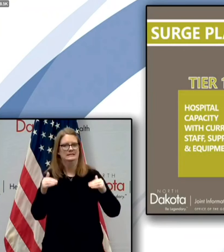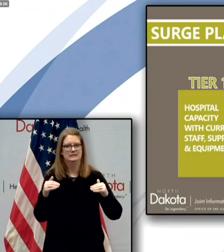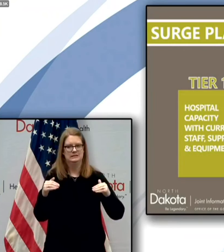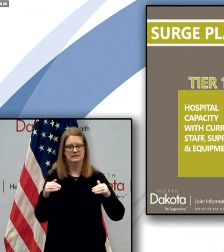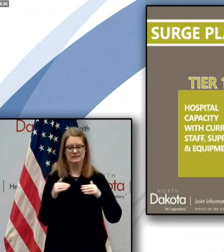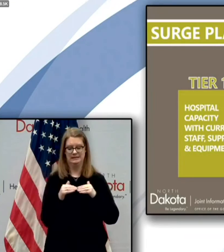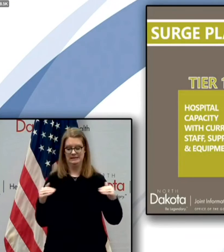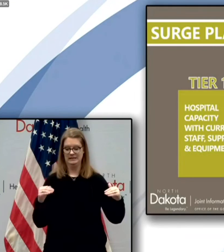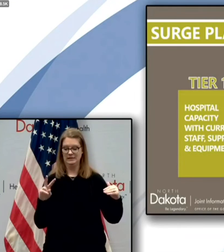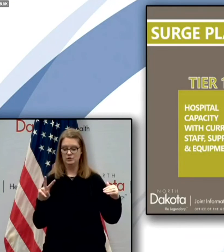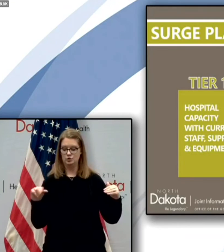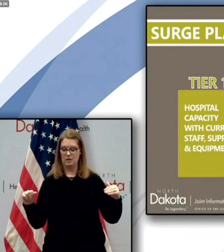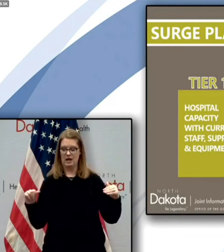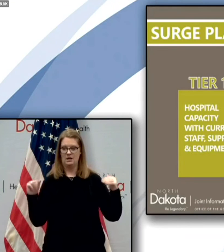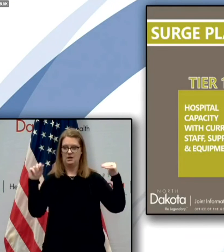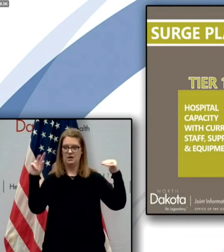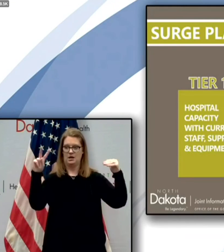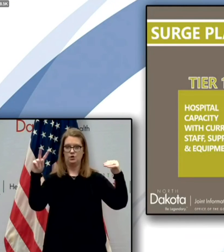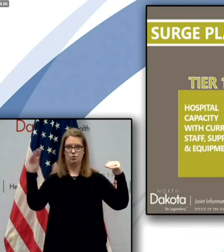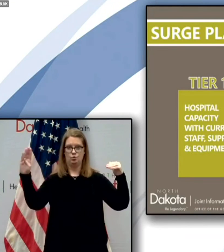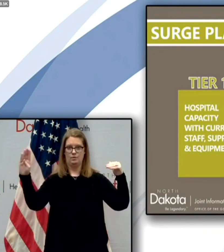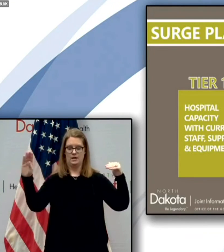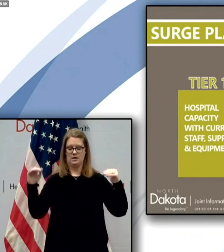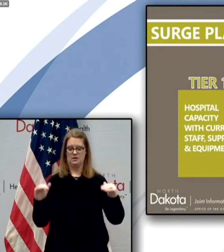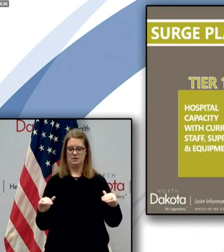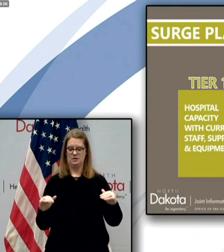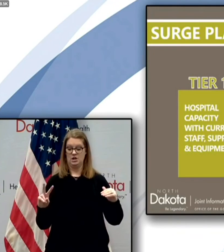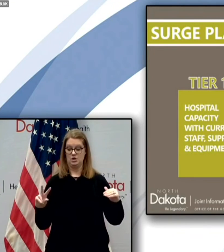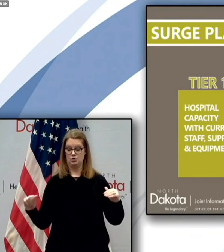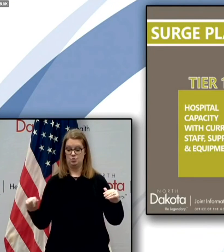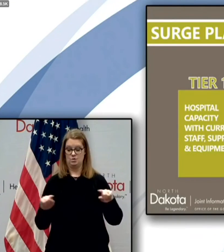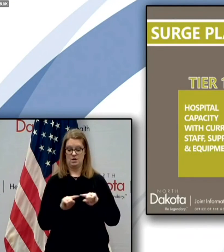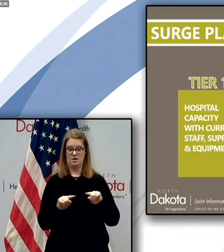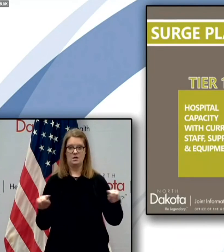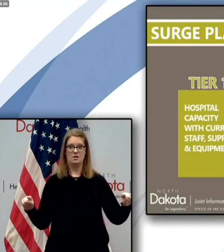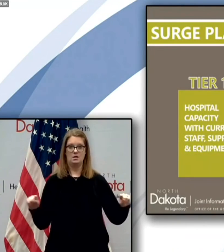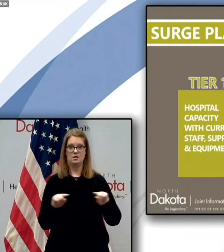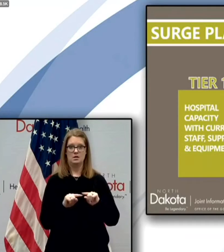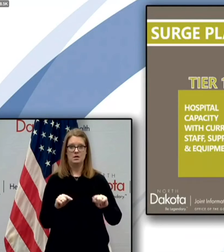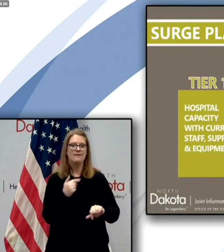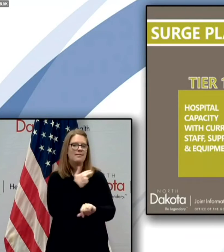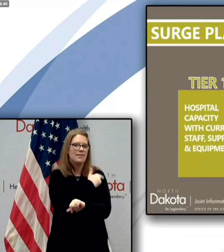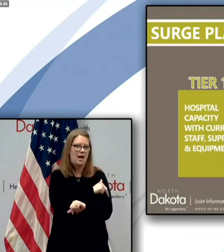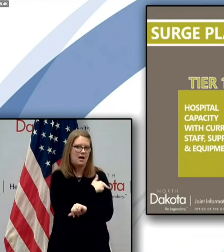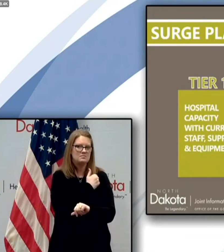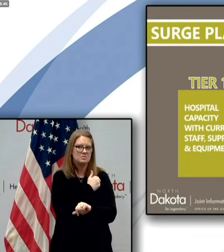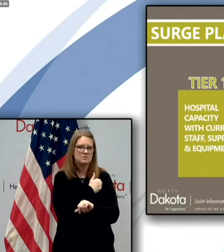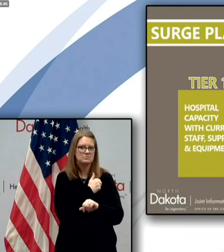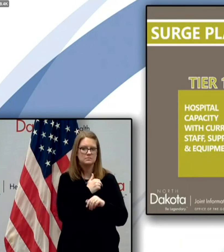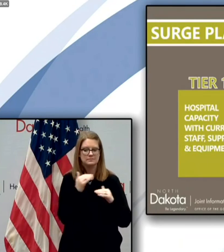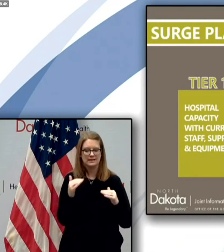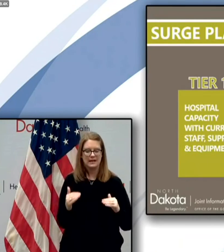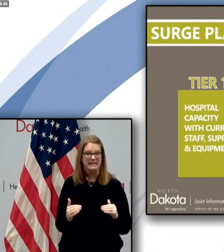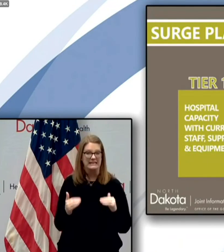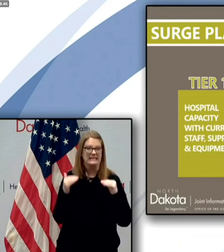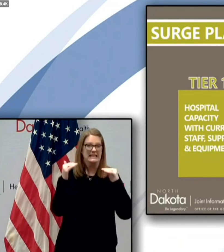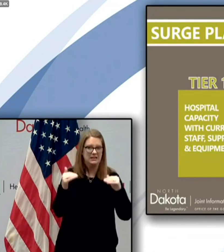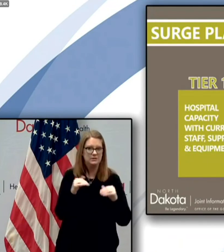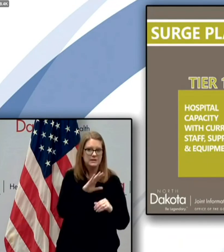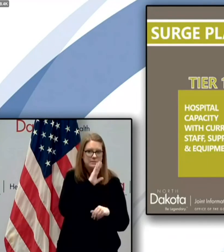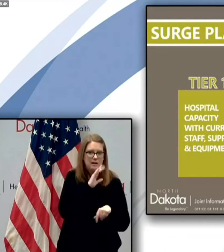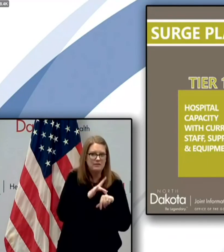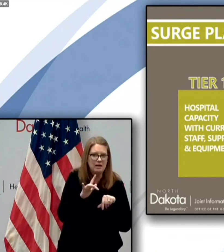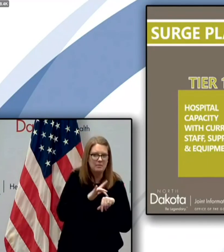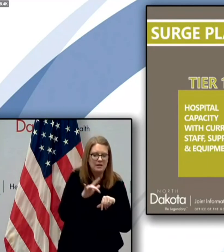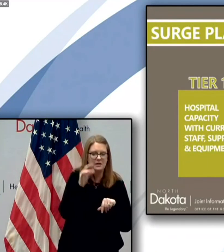Tier 2A and 2B. At 2A, the hospitals are operating within their increased bed capacity, and